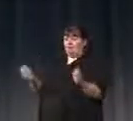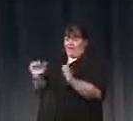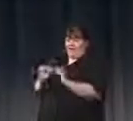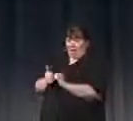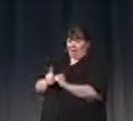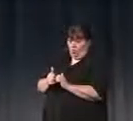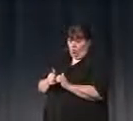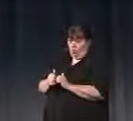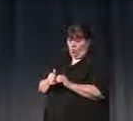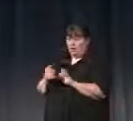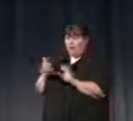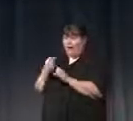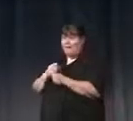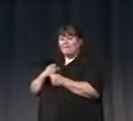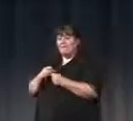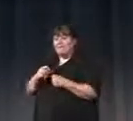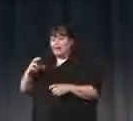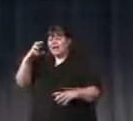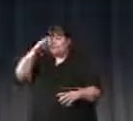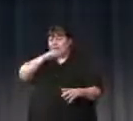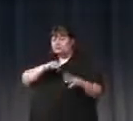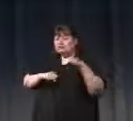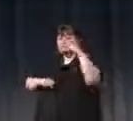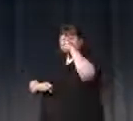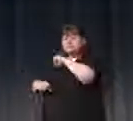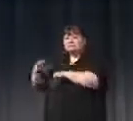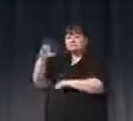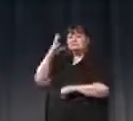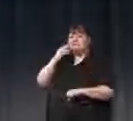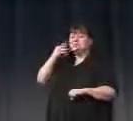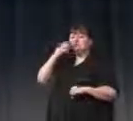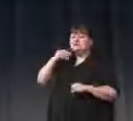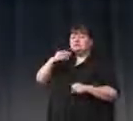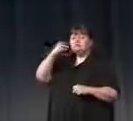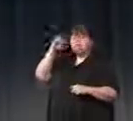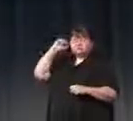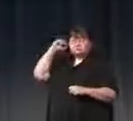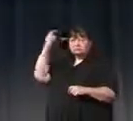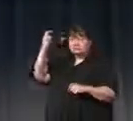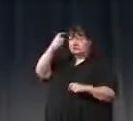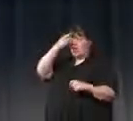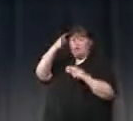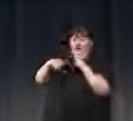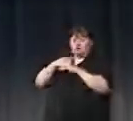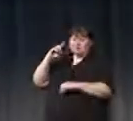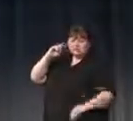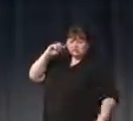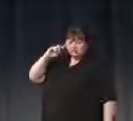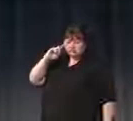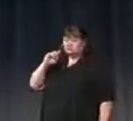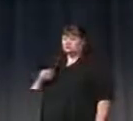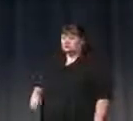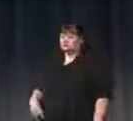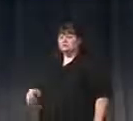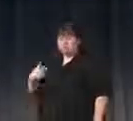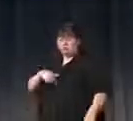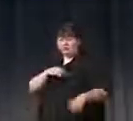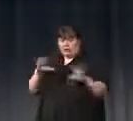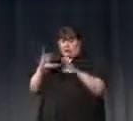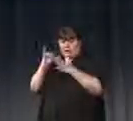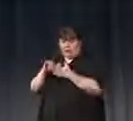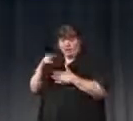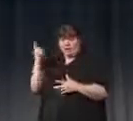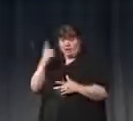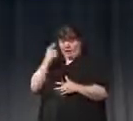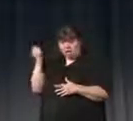solve it is by making assumptions about the nature of the actual sound sources in the world. And we're able to do this